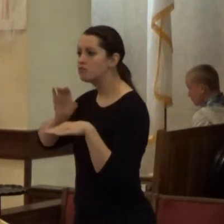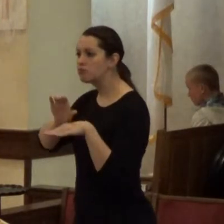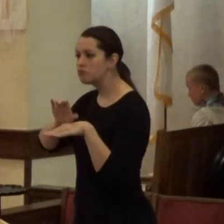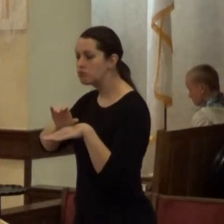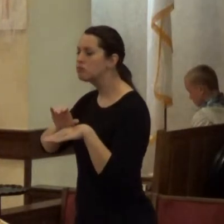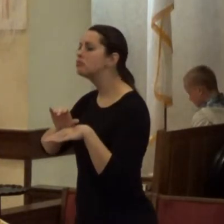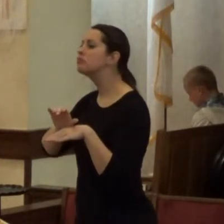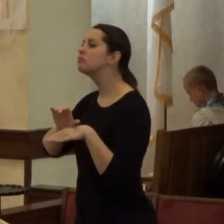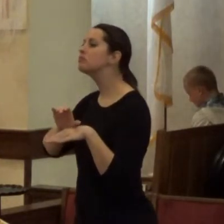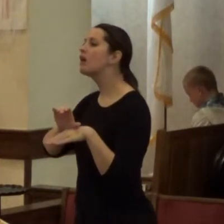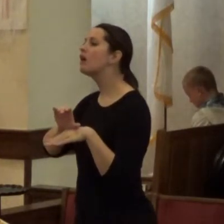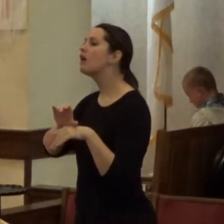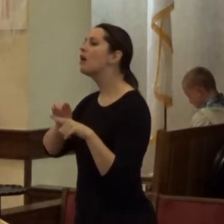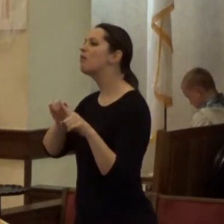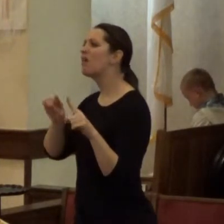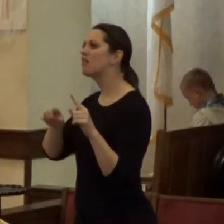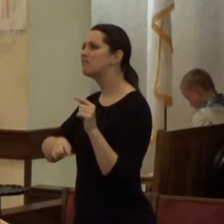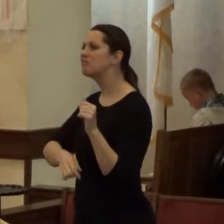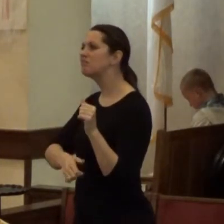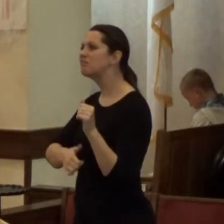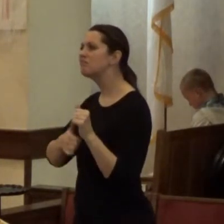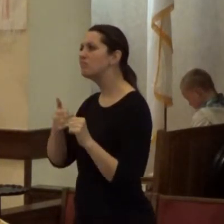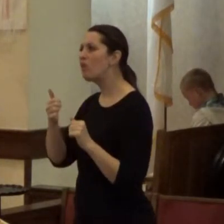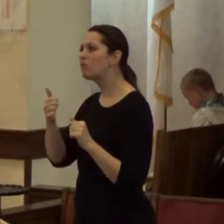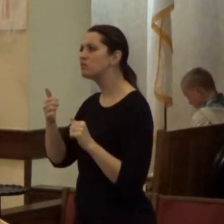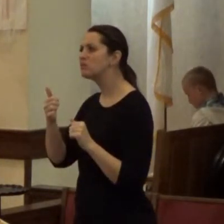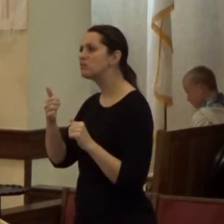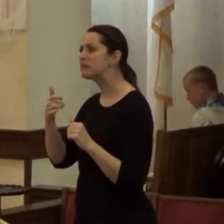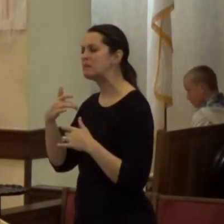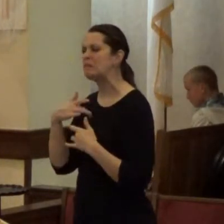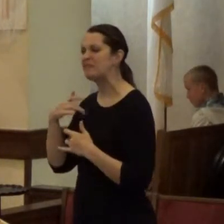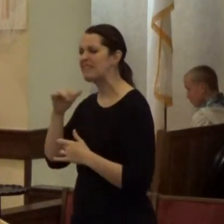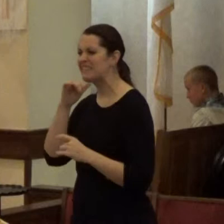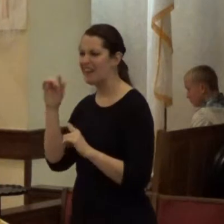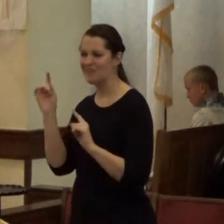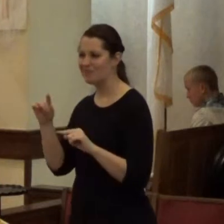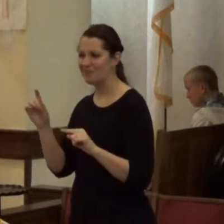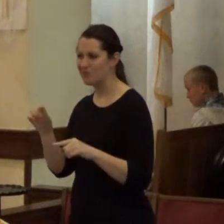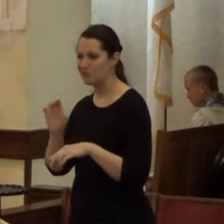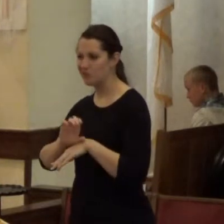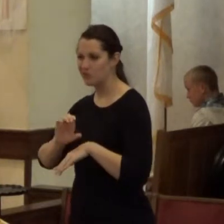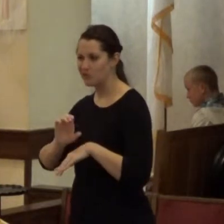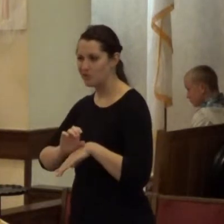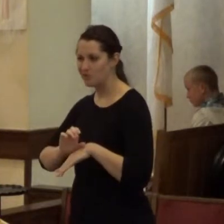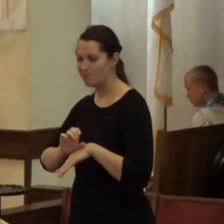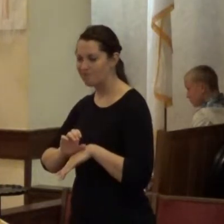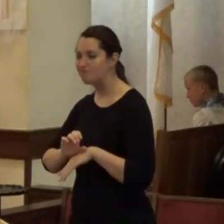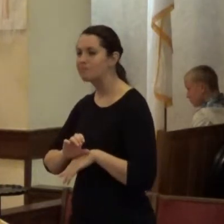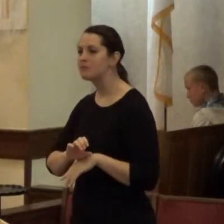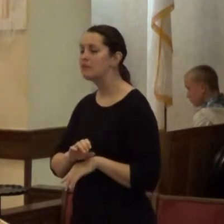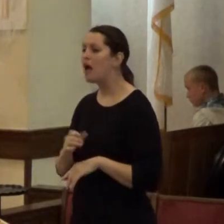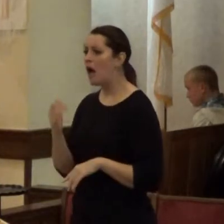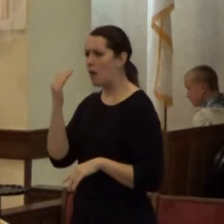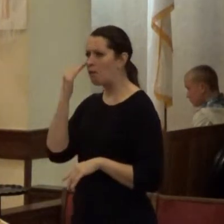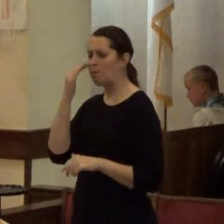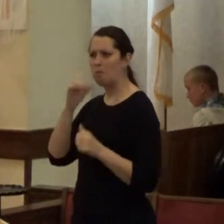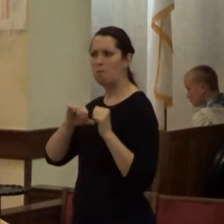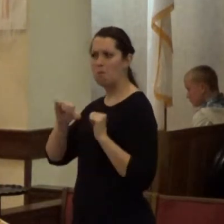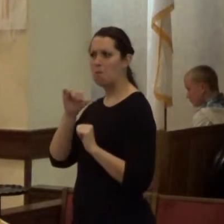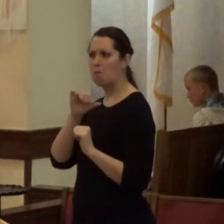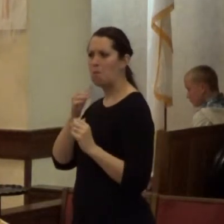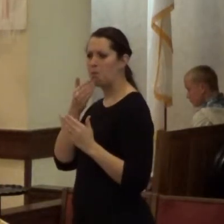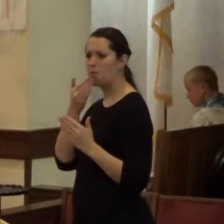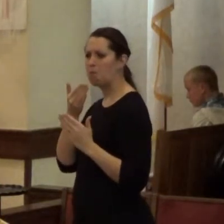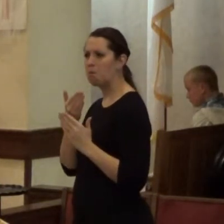church, but mostly does not attend worship anymore. And we know each other well